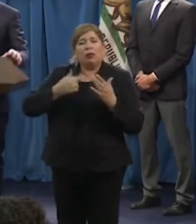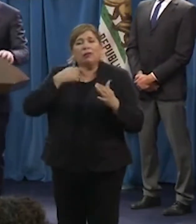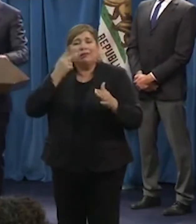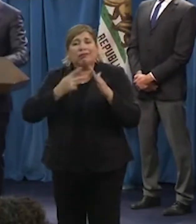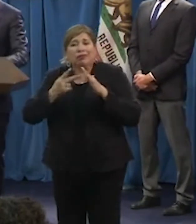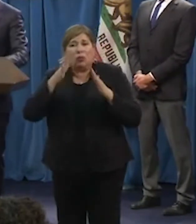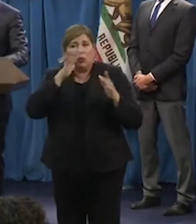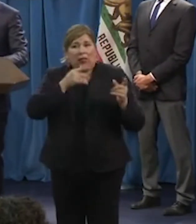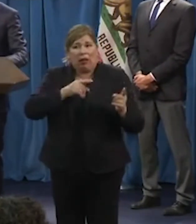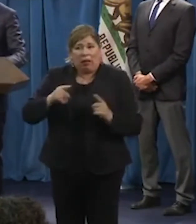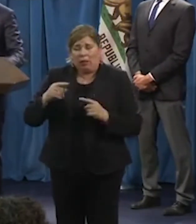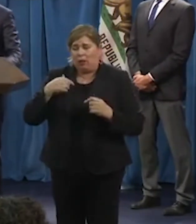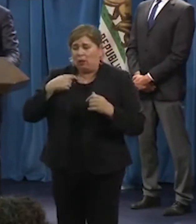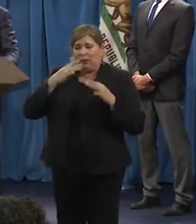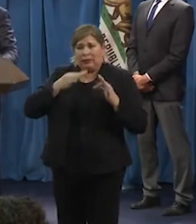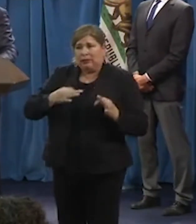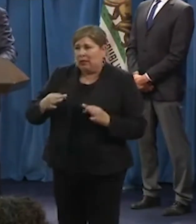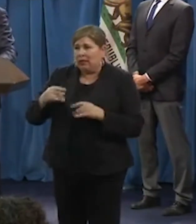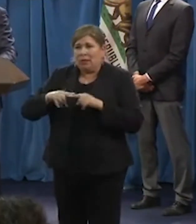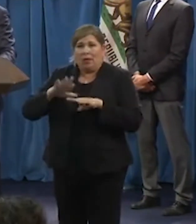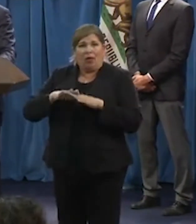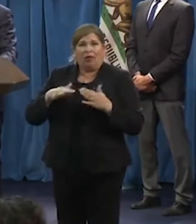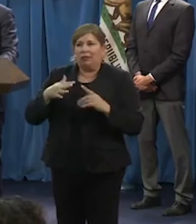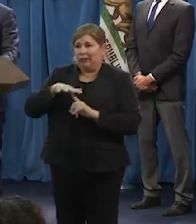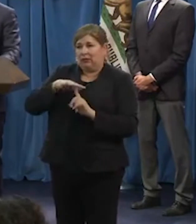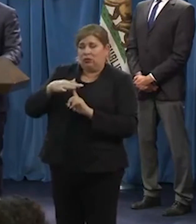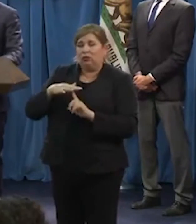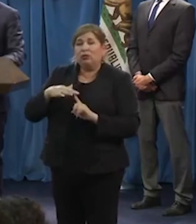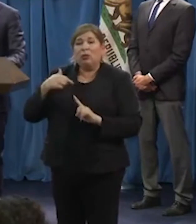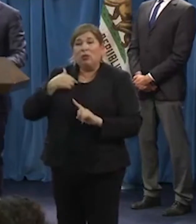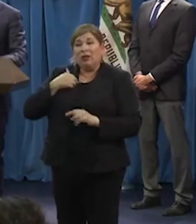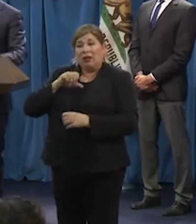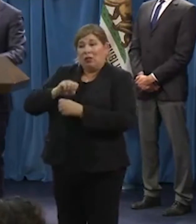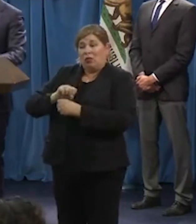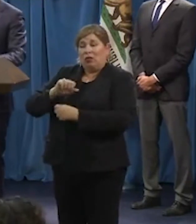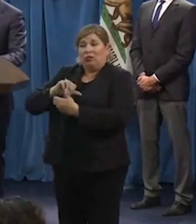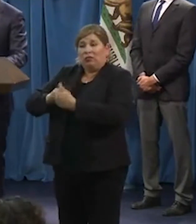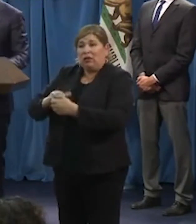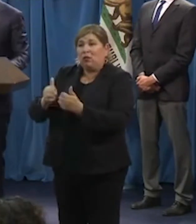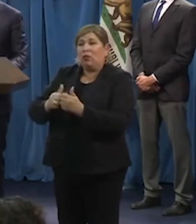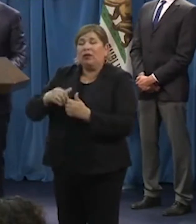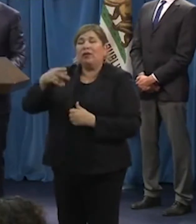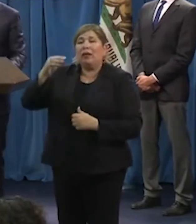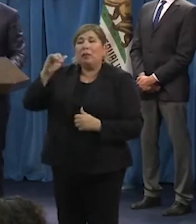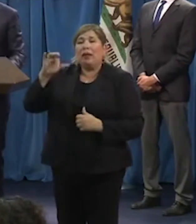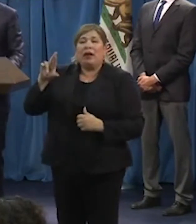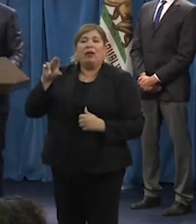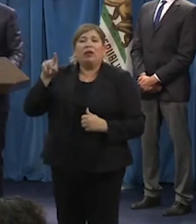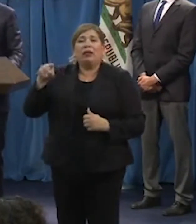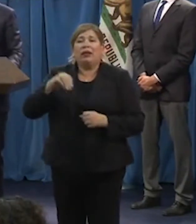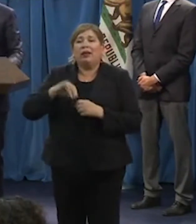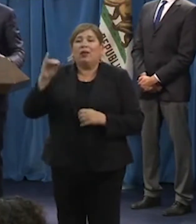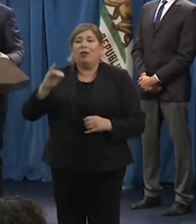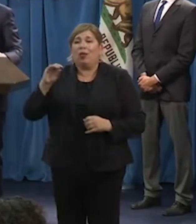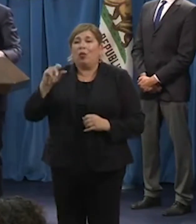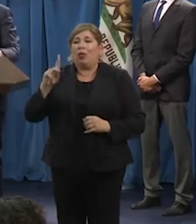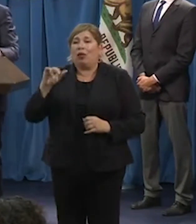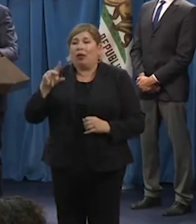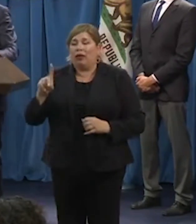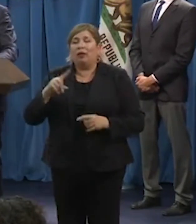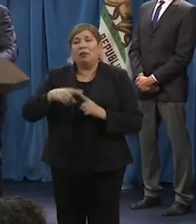happen. We, working with the mayor of Oakland and the port director of the Port of Oakland, they have